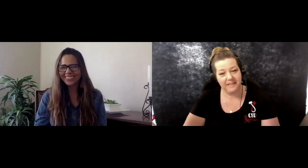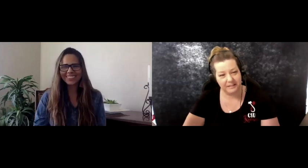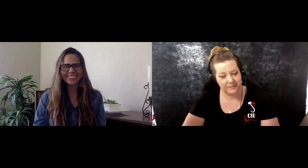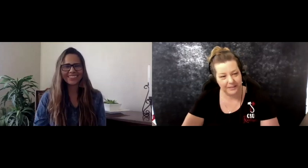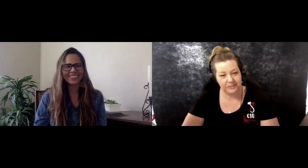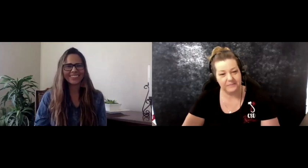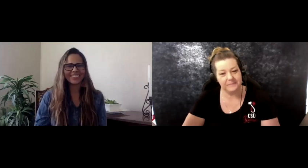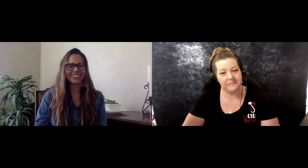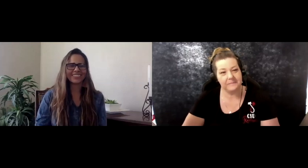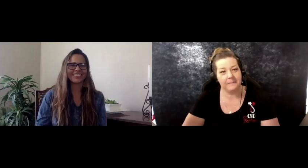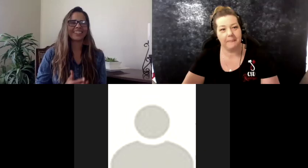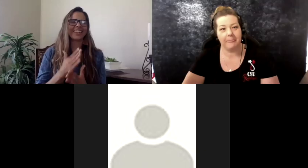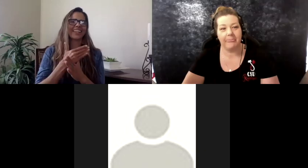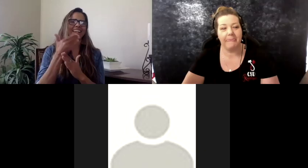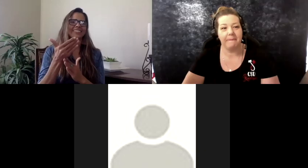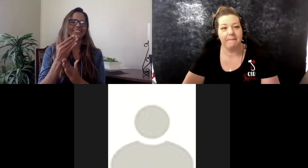Thank you so much.